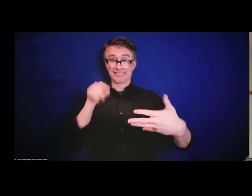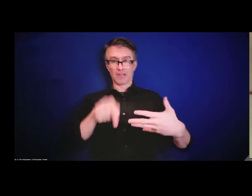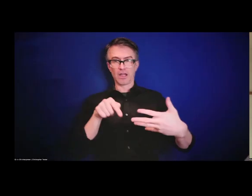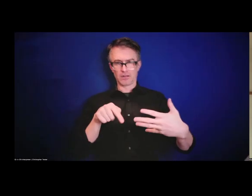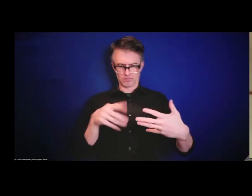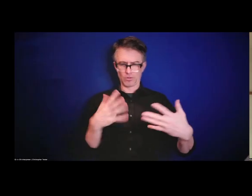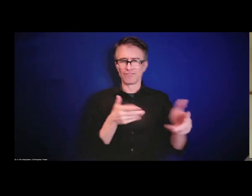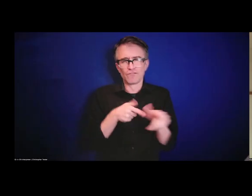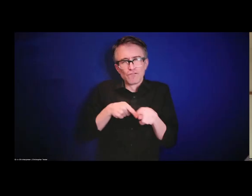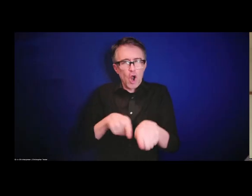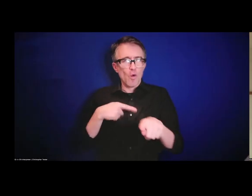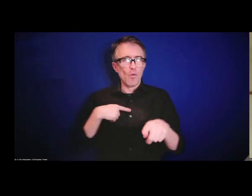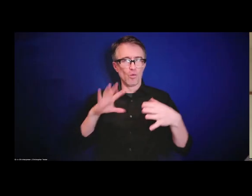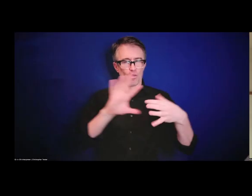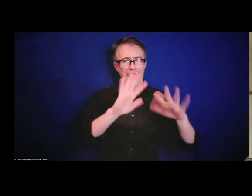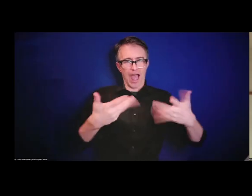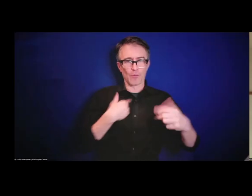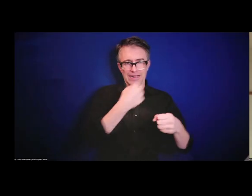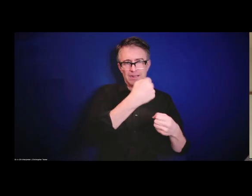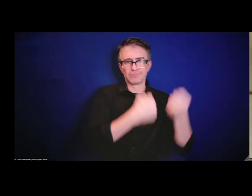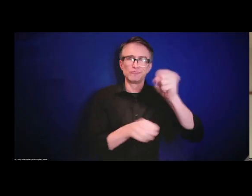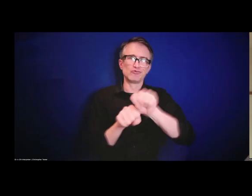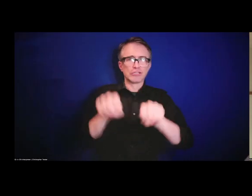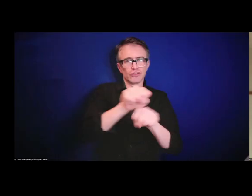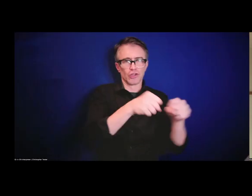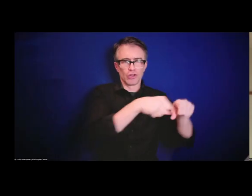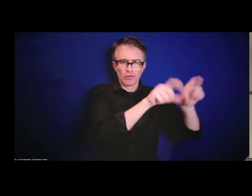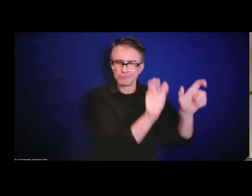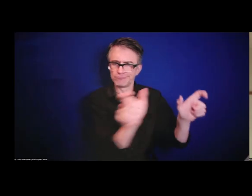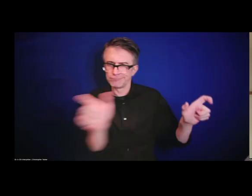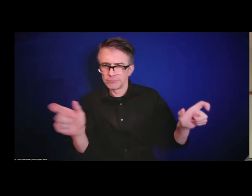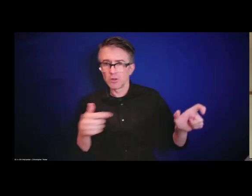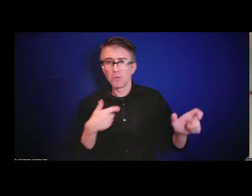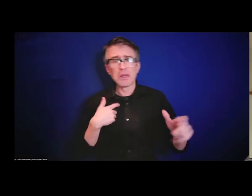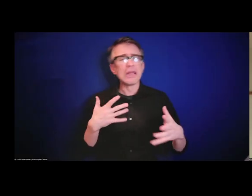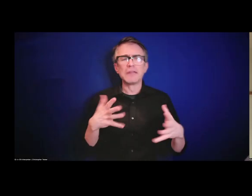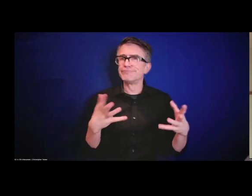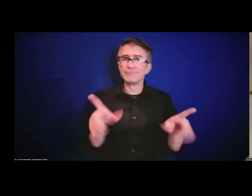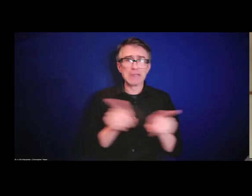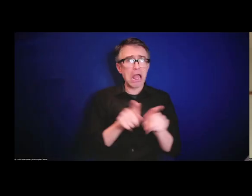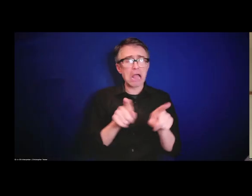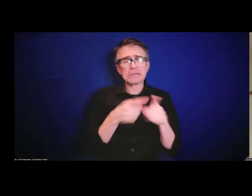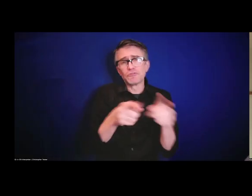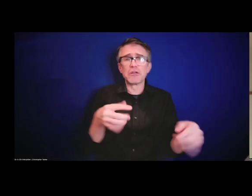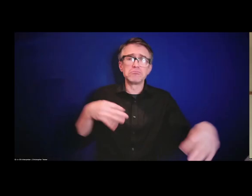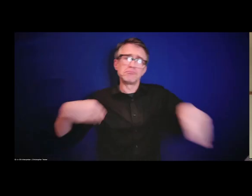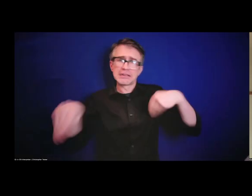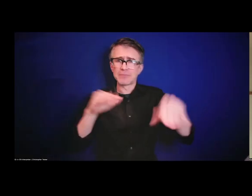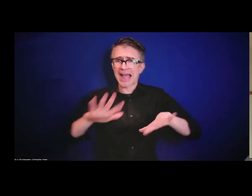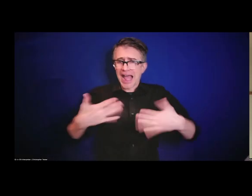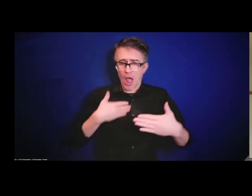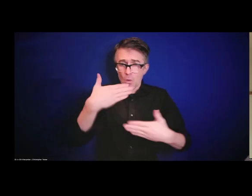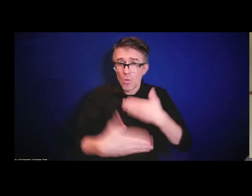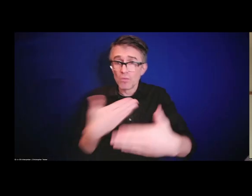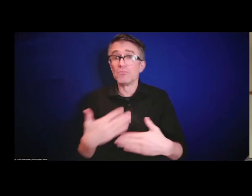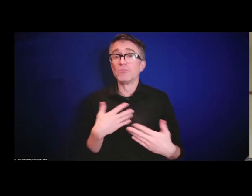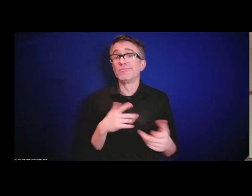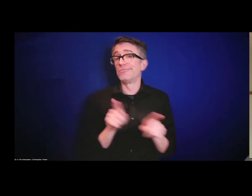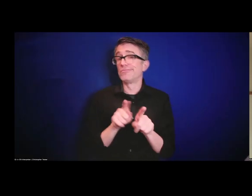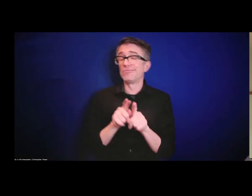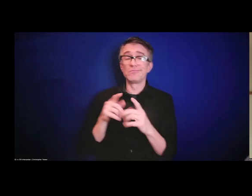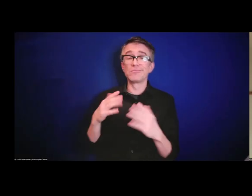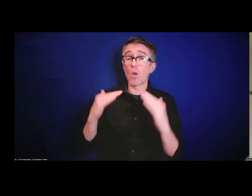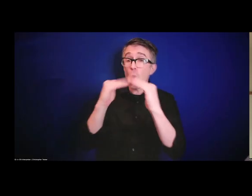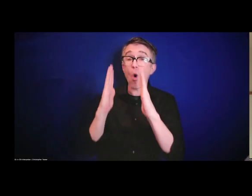mixed methods. Talking about the timeline and next steps, we started this important work